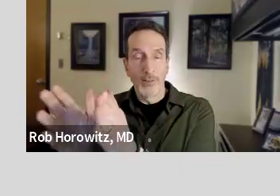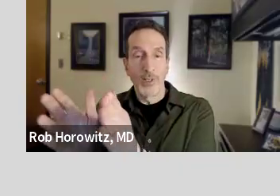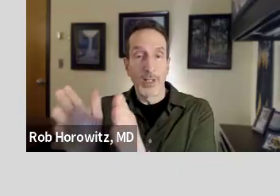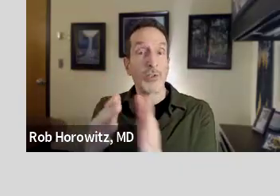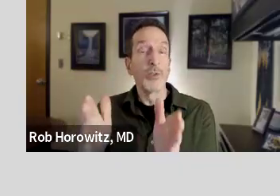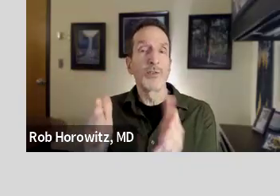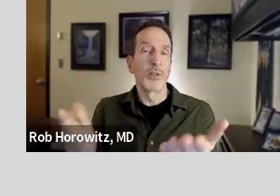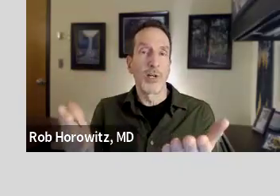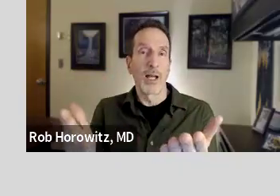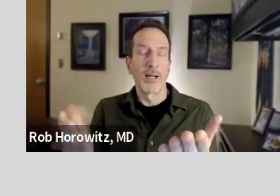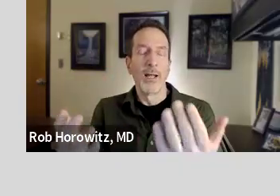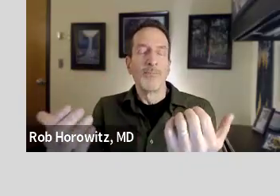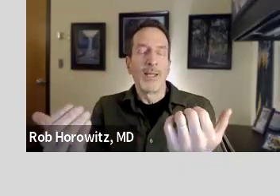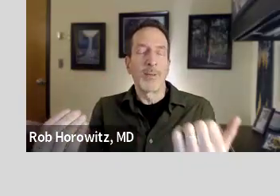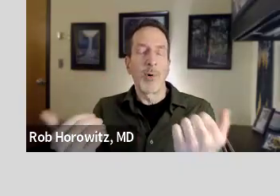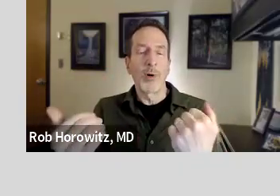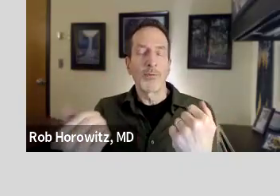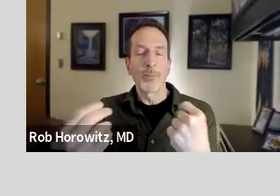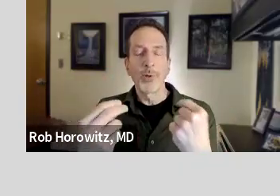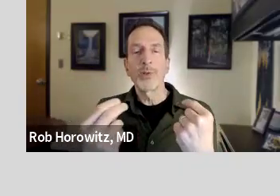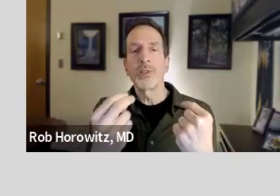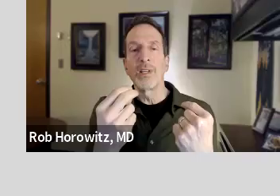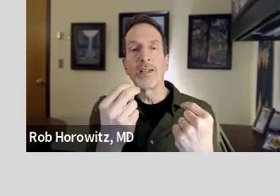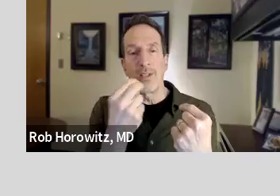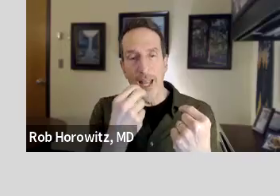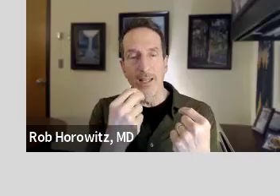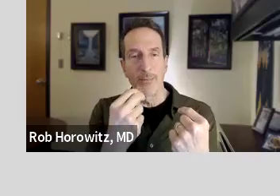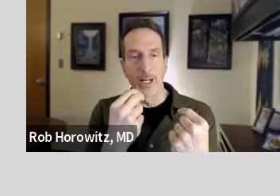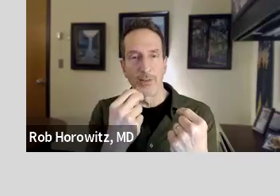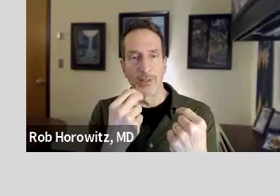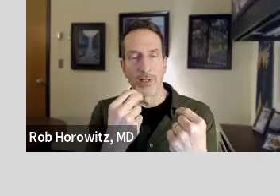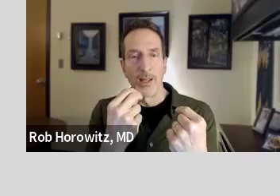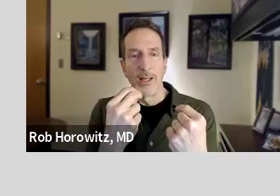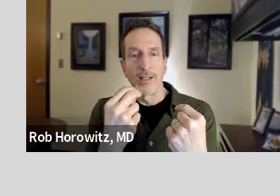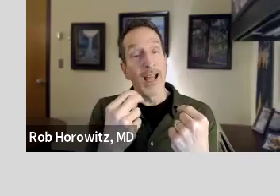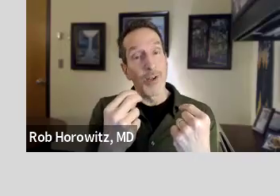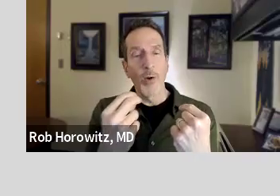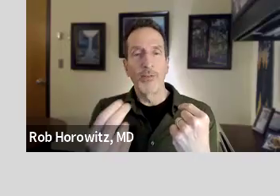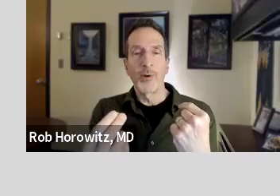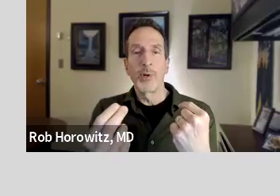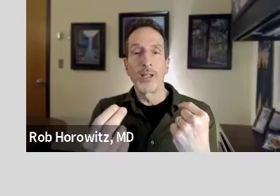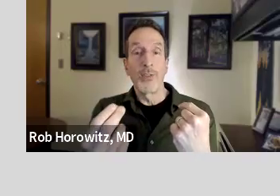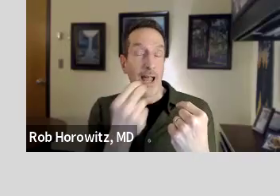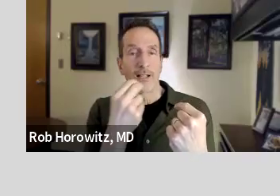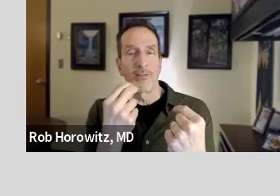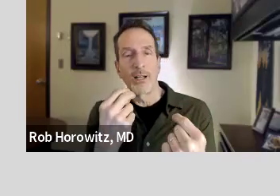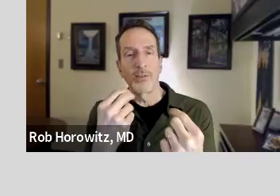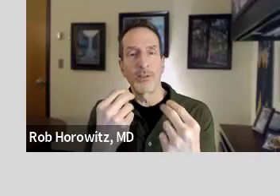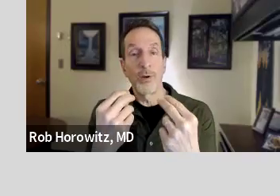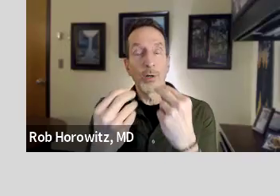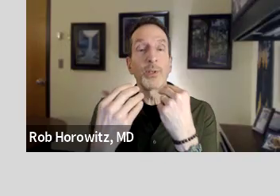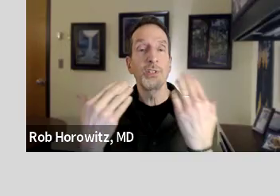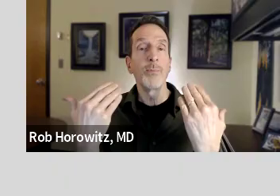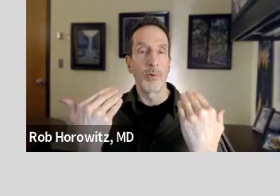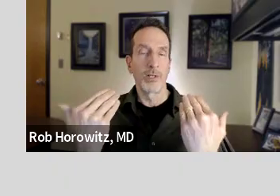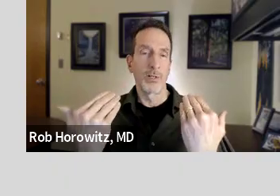a medicine is useful or not, it's important for the person taking the medicine to not know if they're putting the active